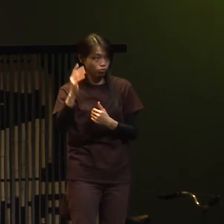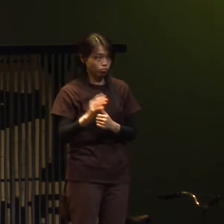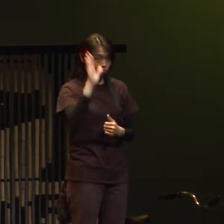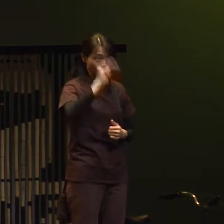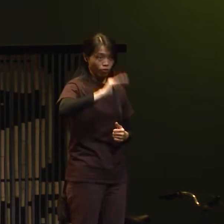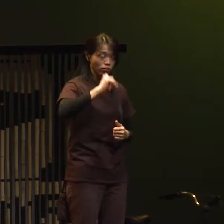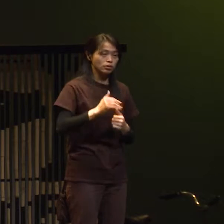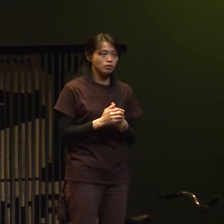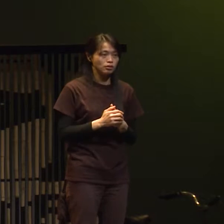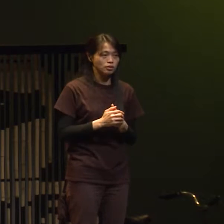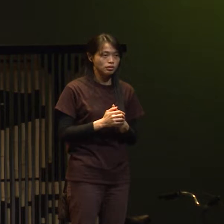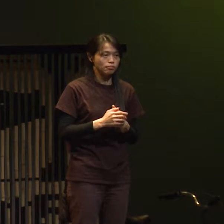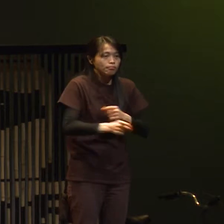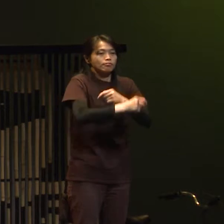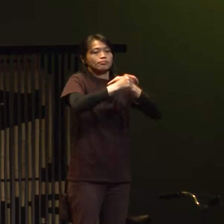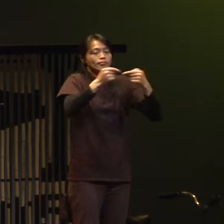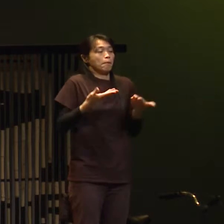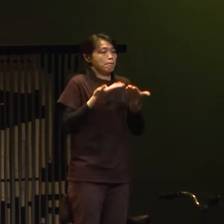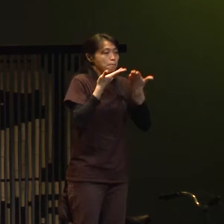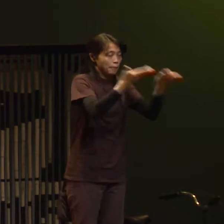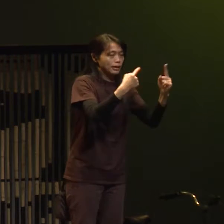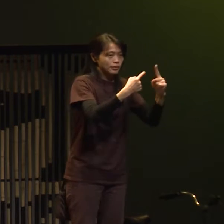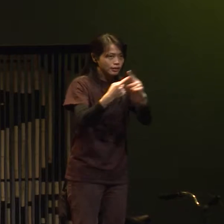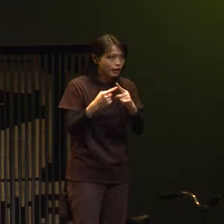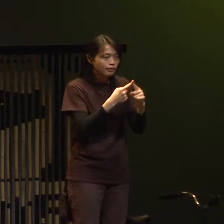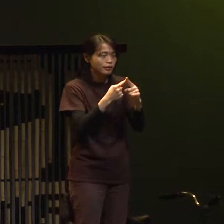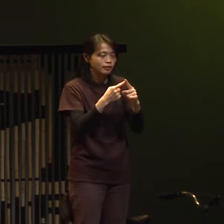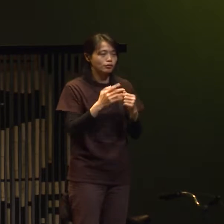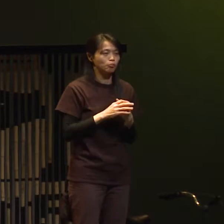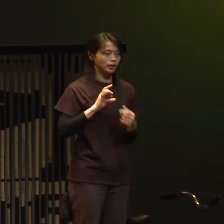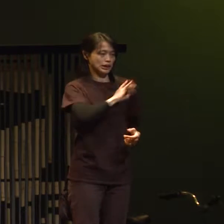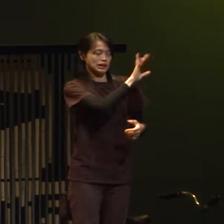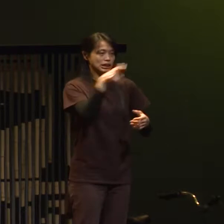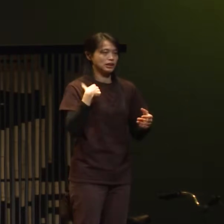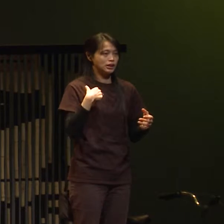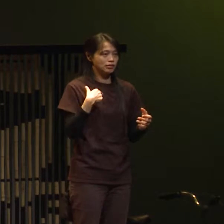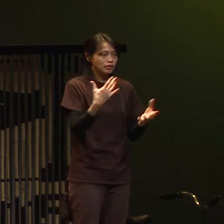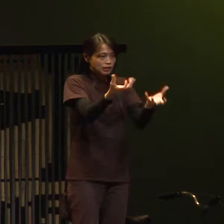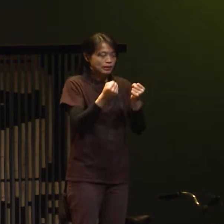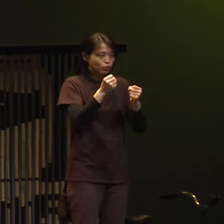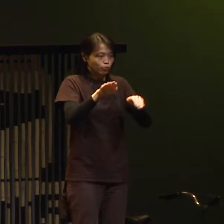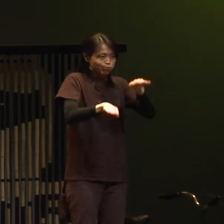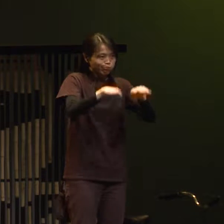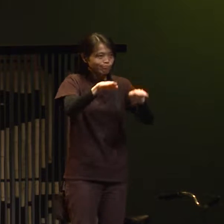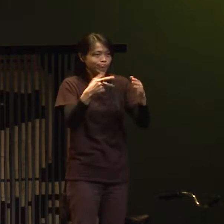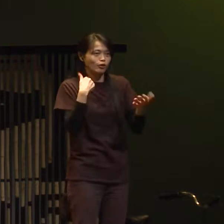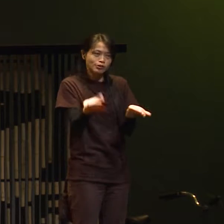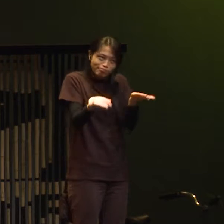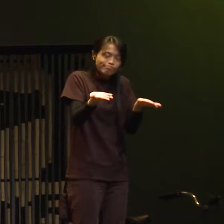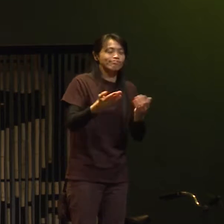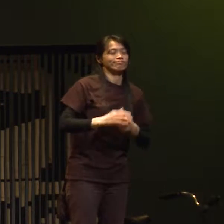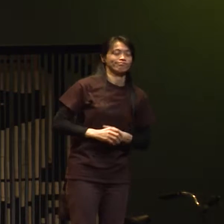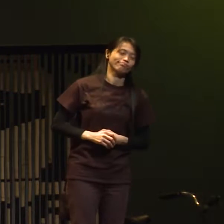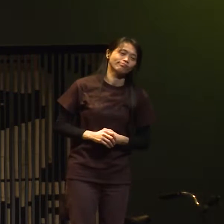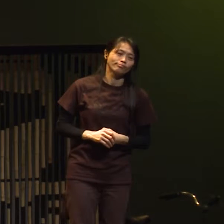believes. You can say that is a cause for great hope. All the other of Earth's creatures know what